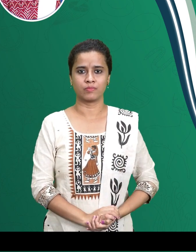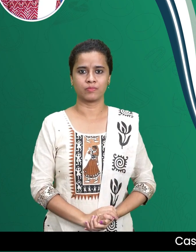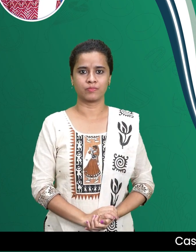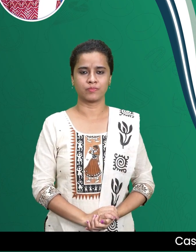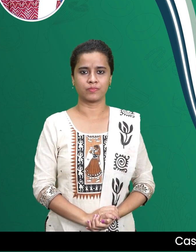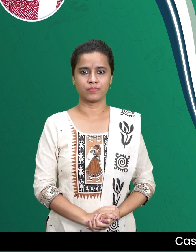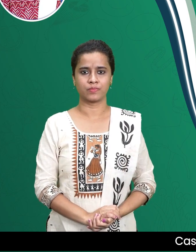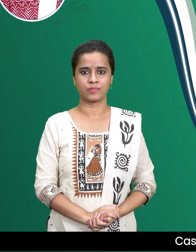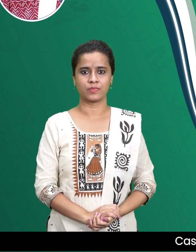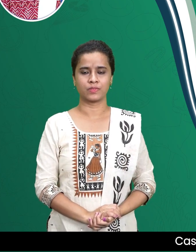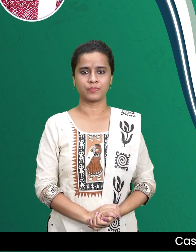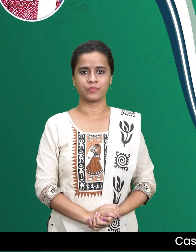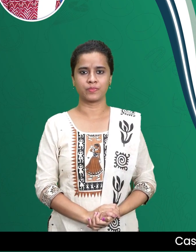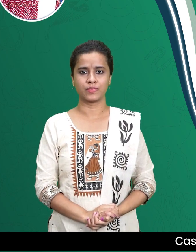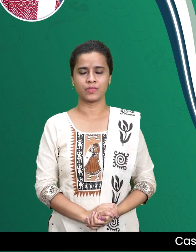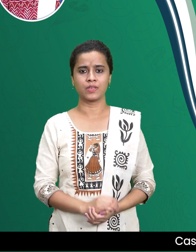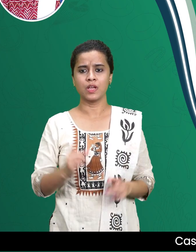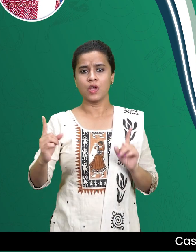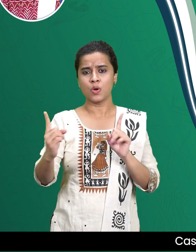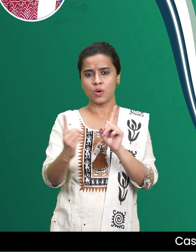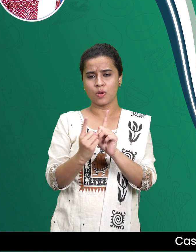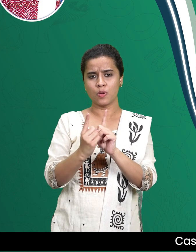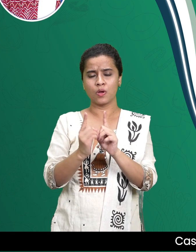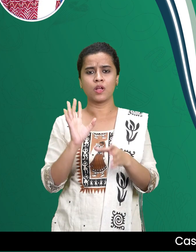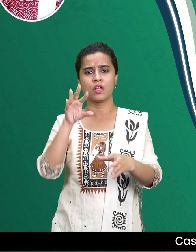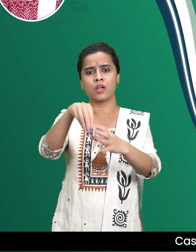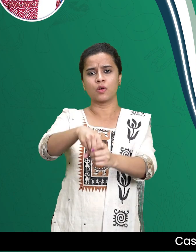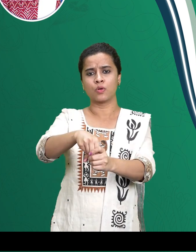Casual Physical Contacts Casual Include